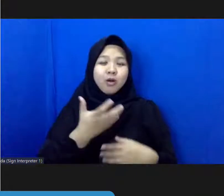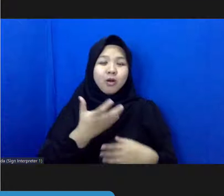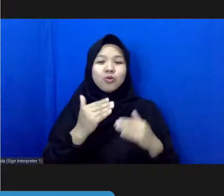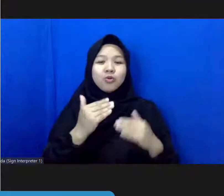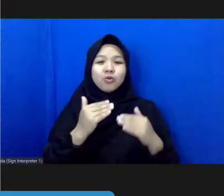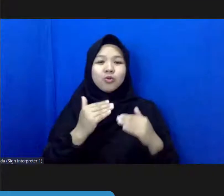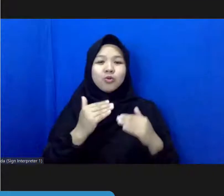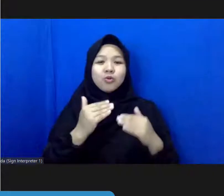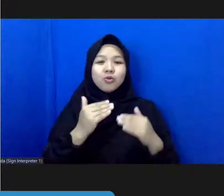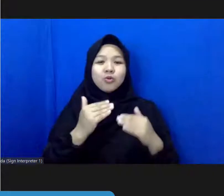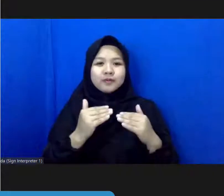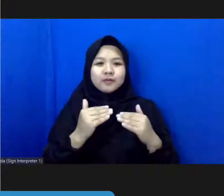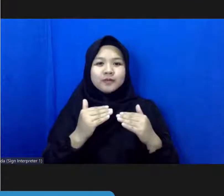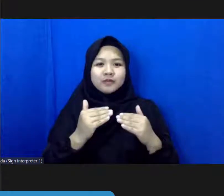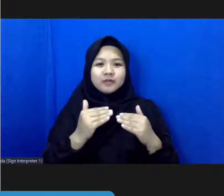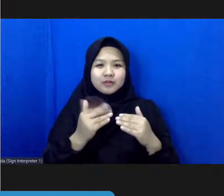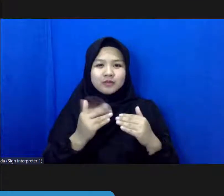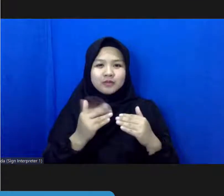cope with this